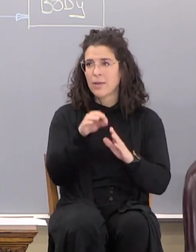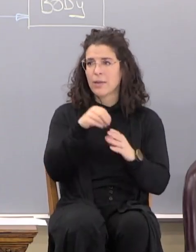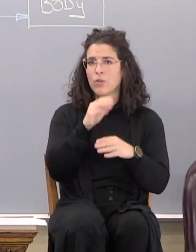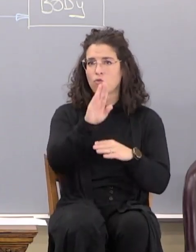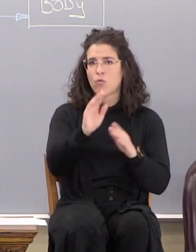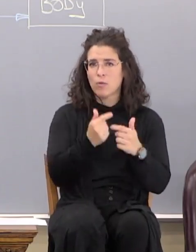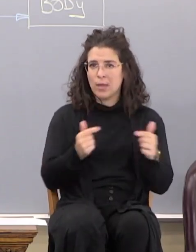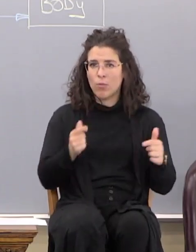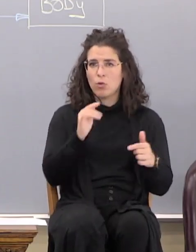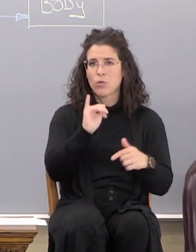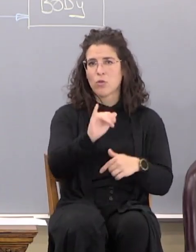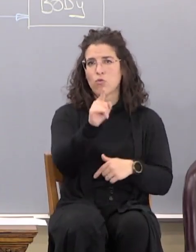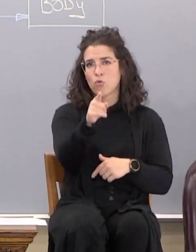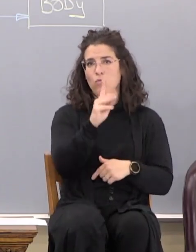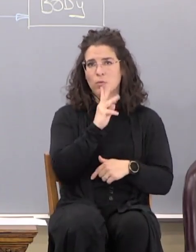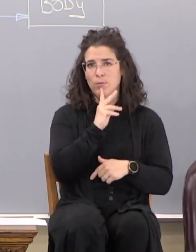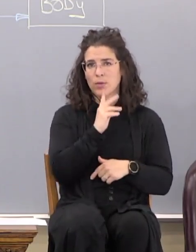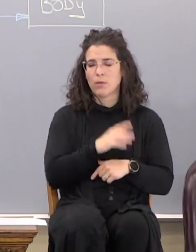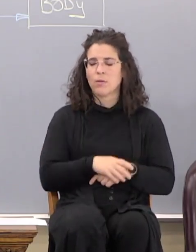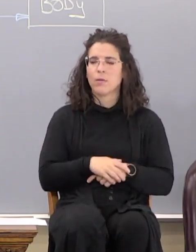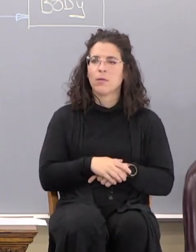language that you speak. And anyway,